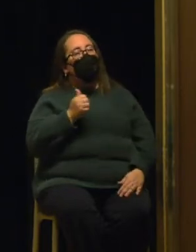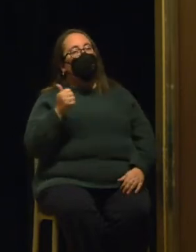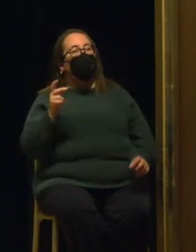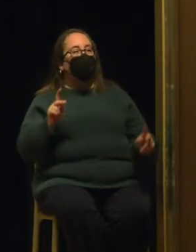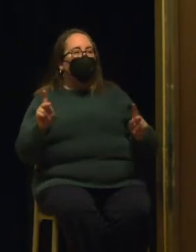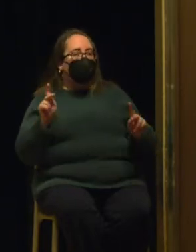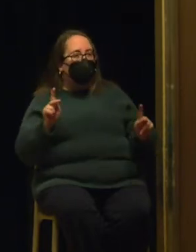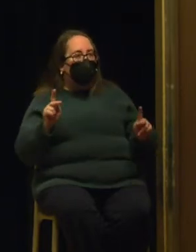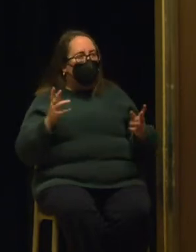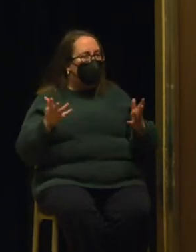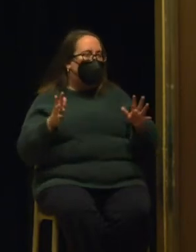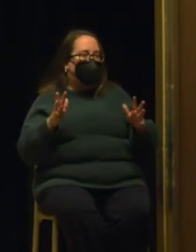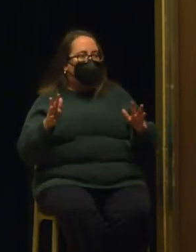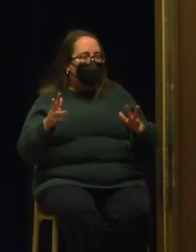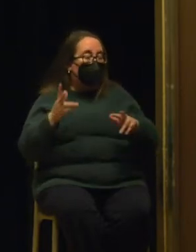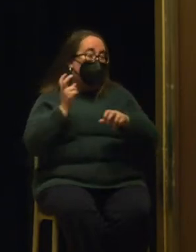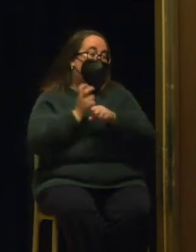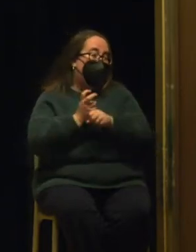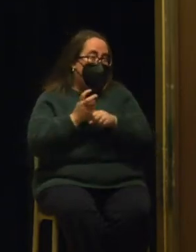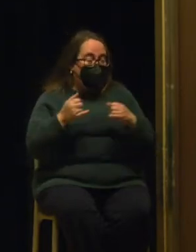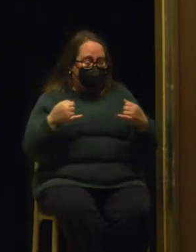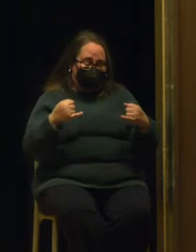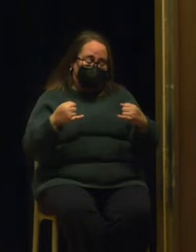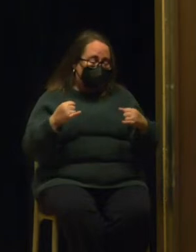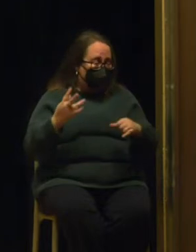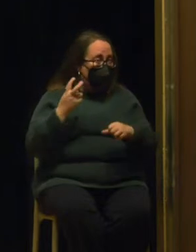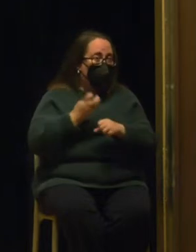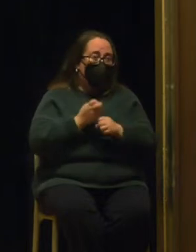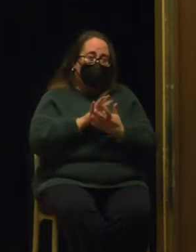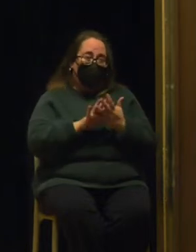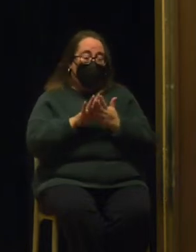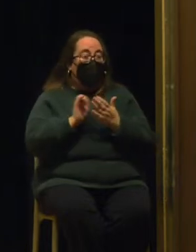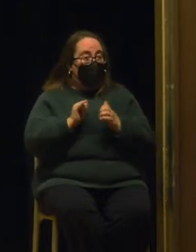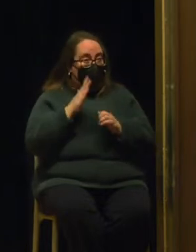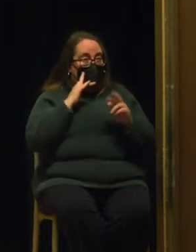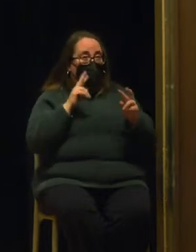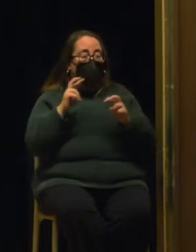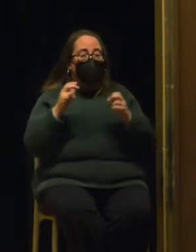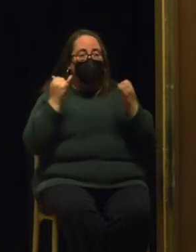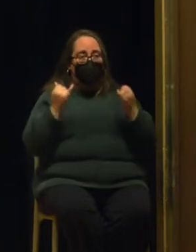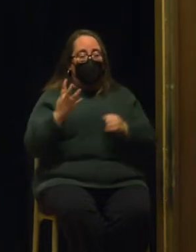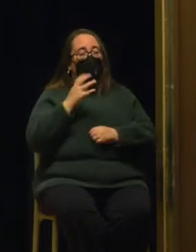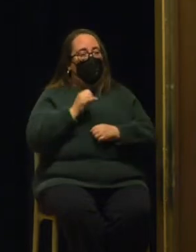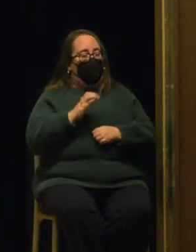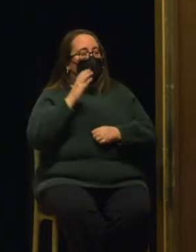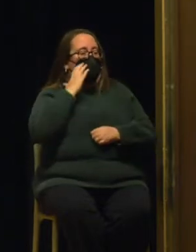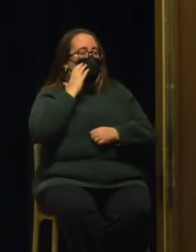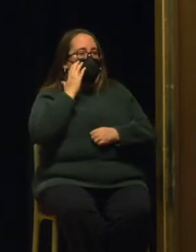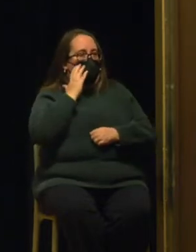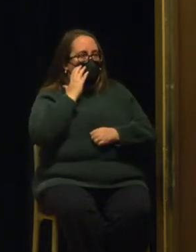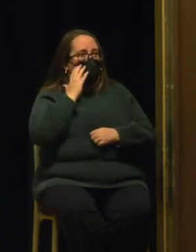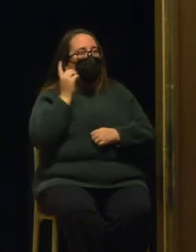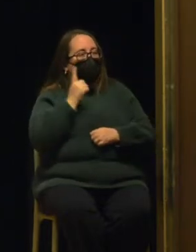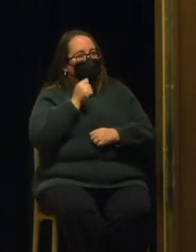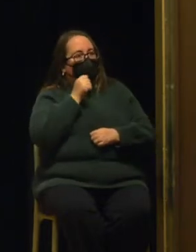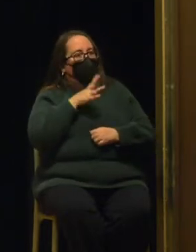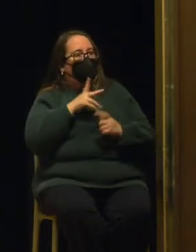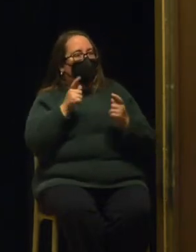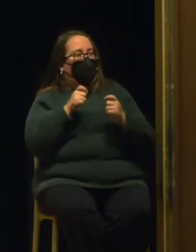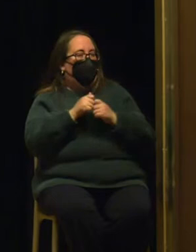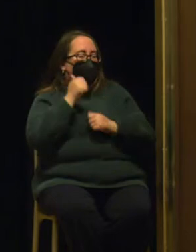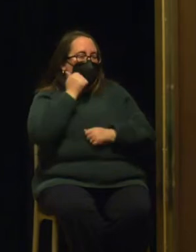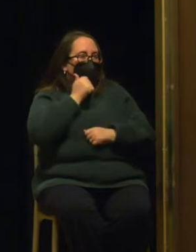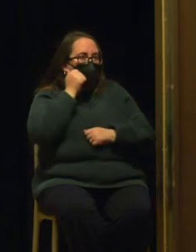It's just, you know, it's still a hard line, even though we know it's an issue and we know it's something that women deal with every